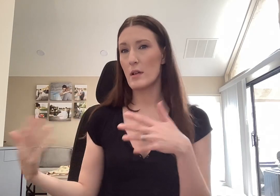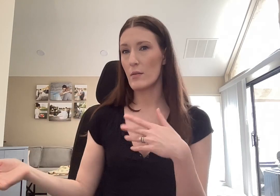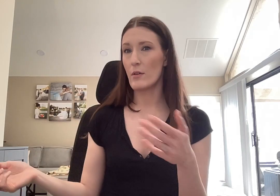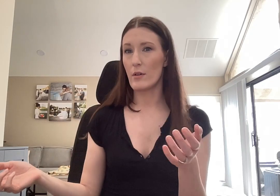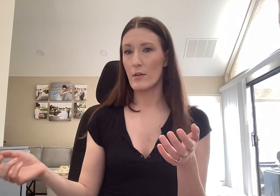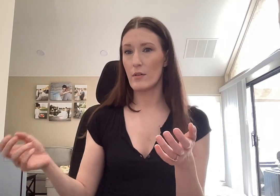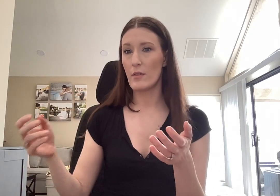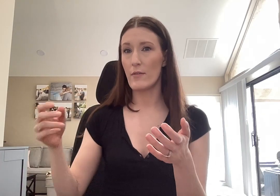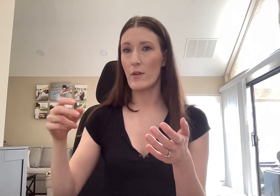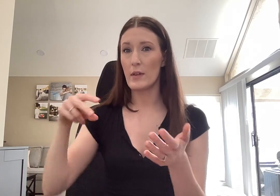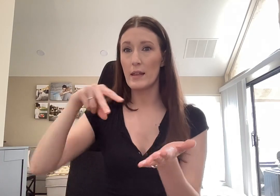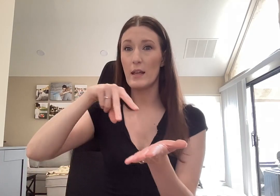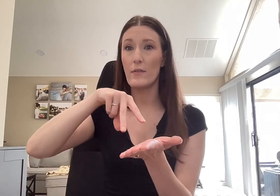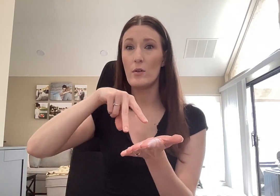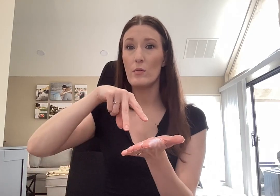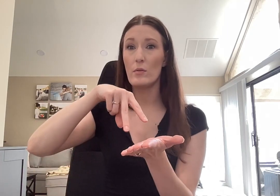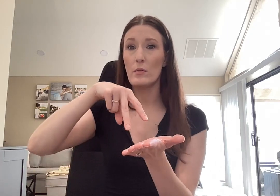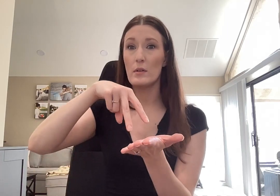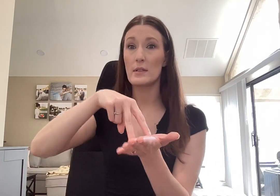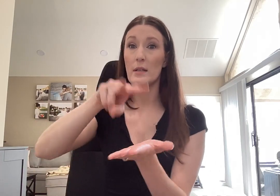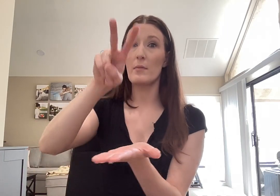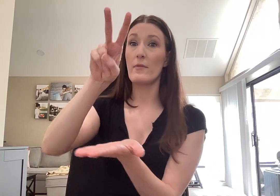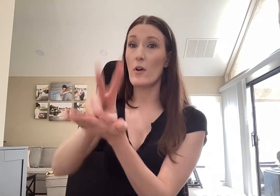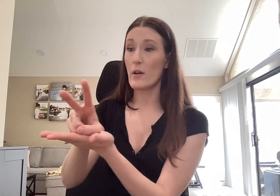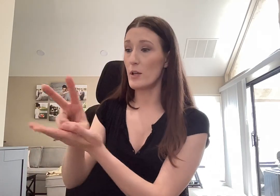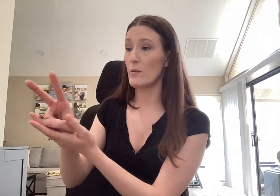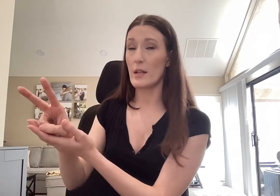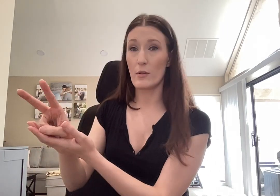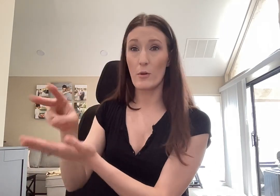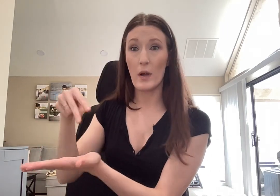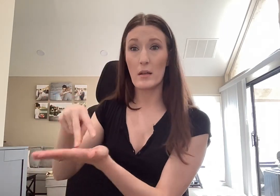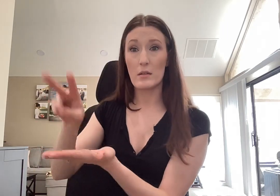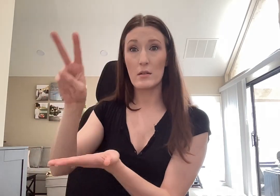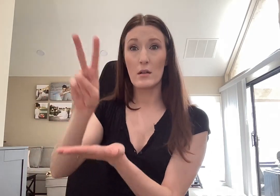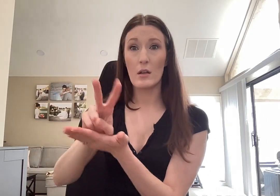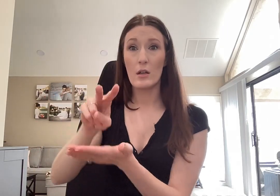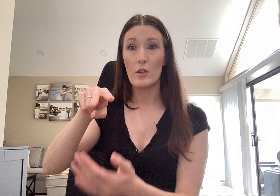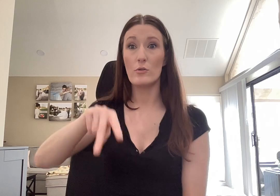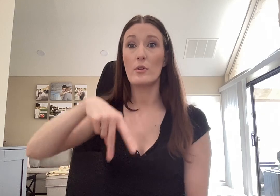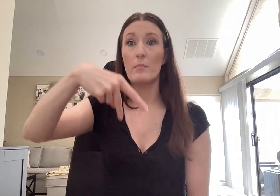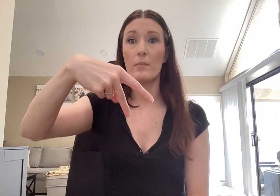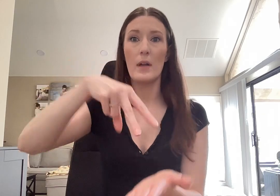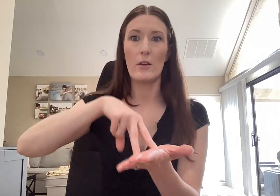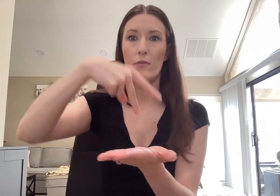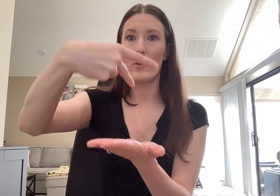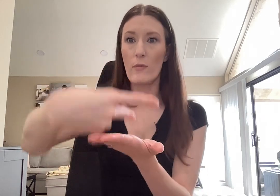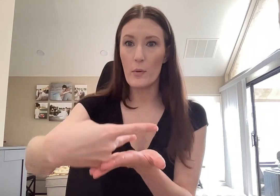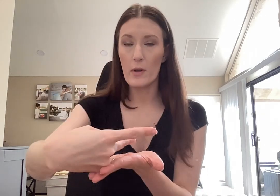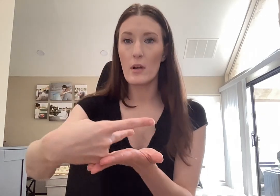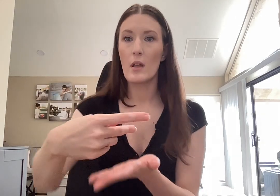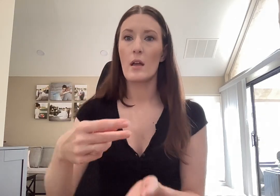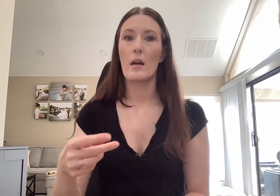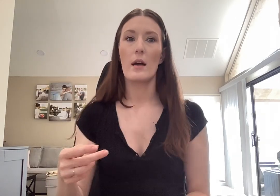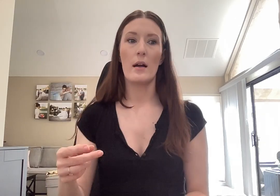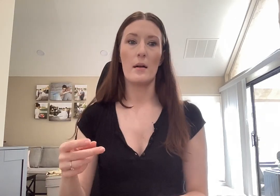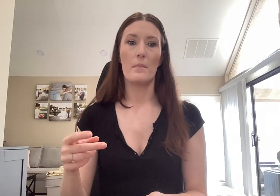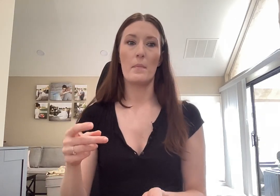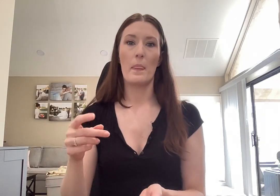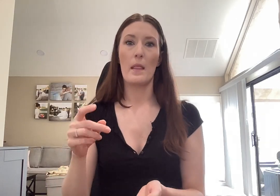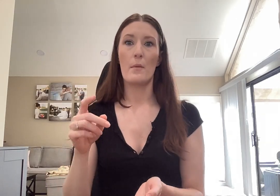how they're falling. Like if you slip and fall and you land on your butt, you trip and you fall forward.